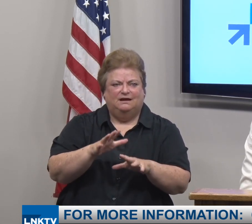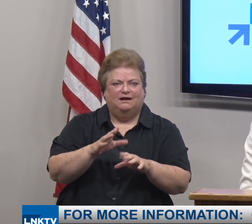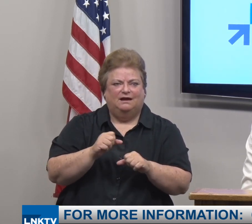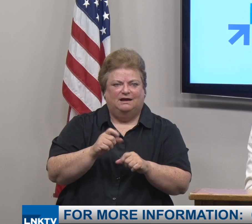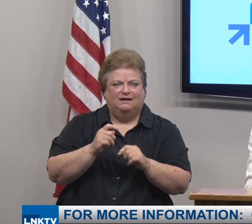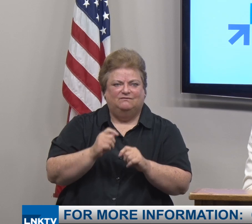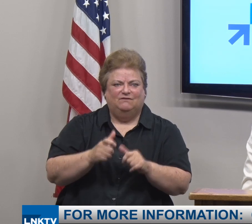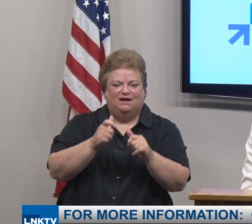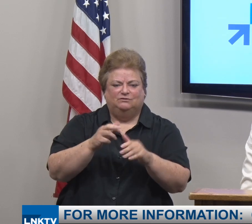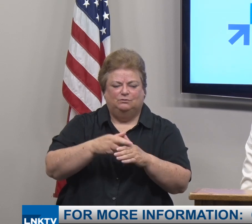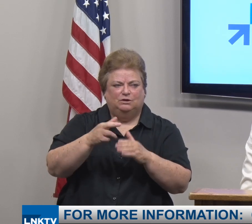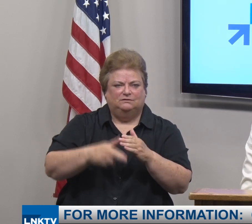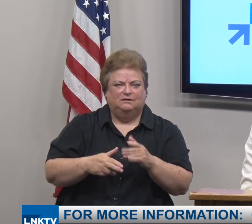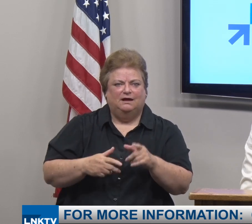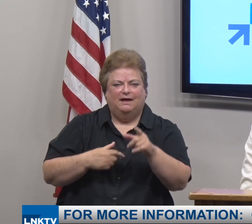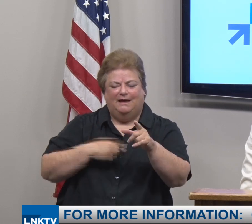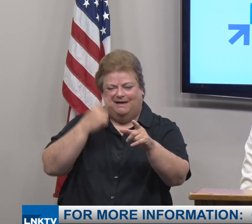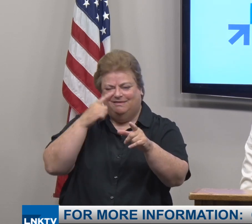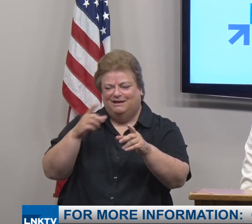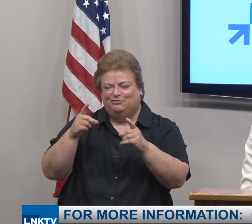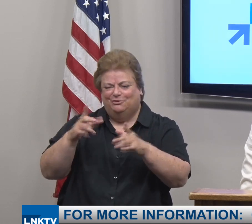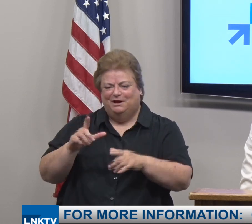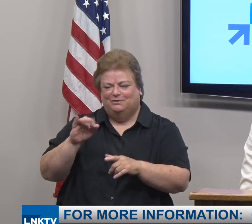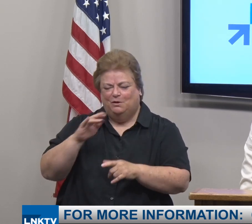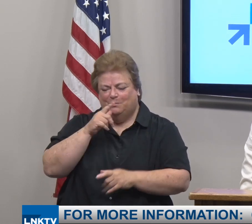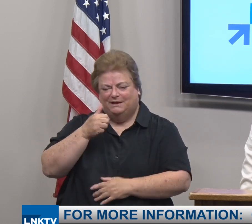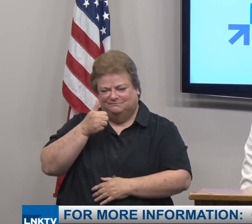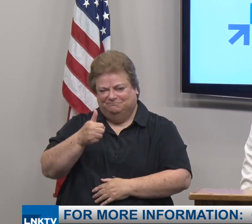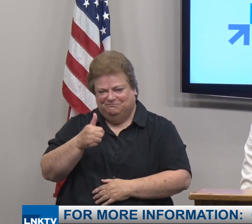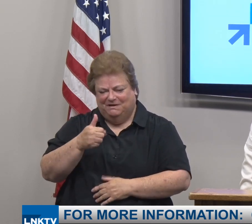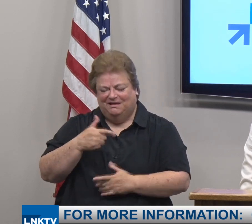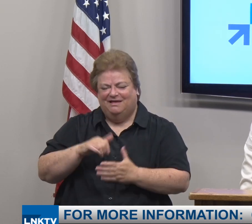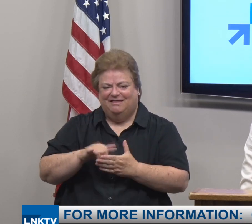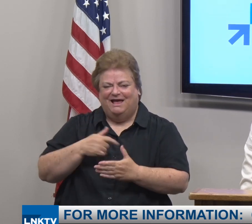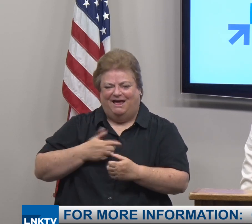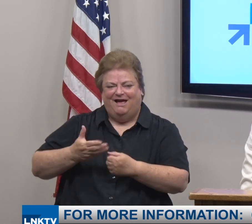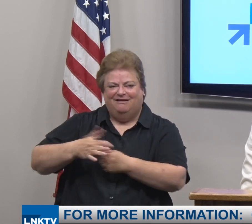think Director Lopez is giving me the thumbs up that I covered it.